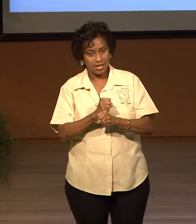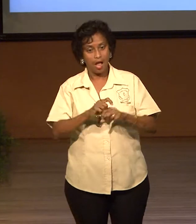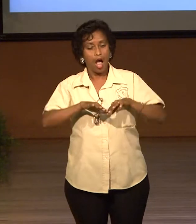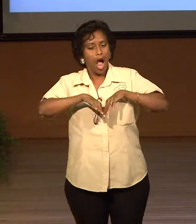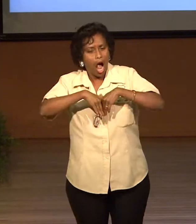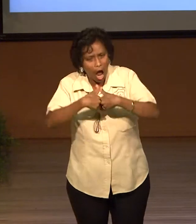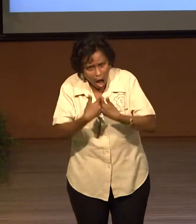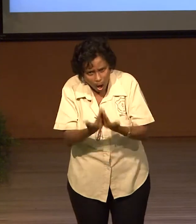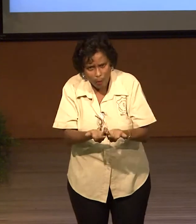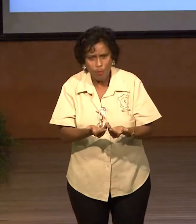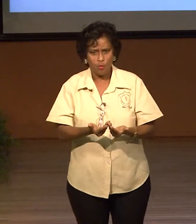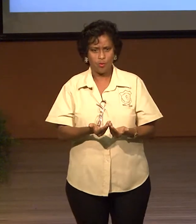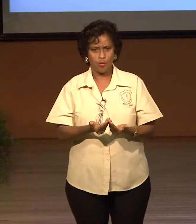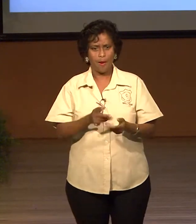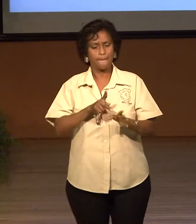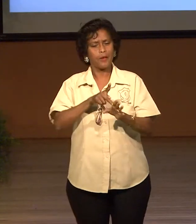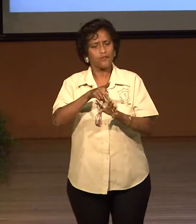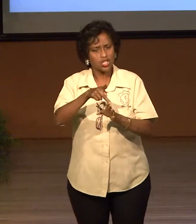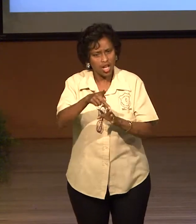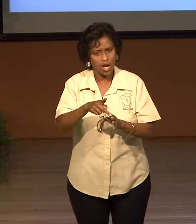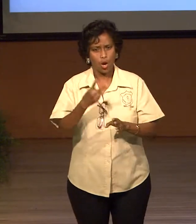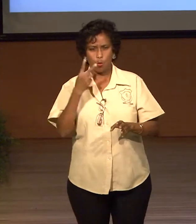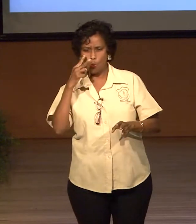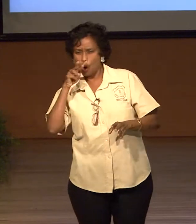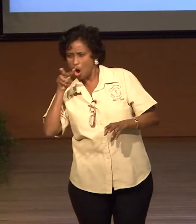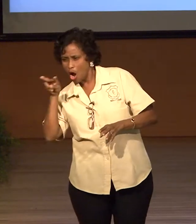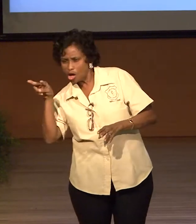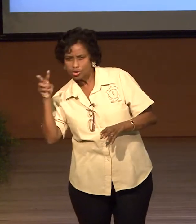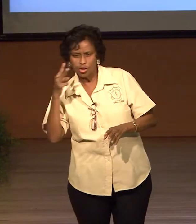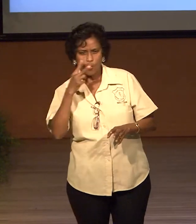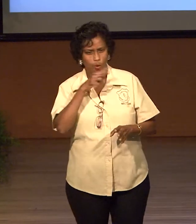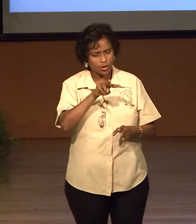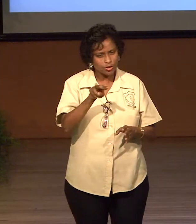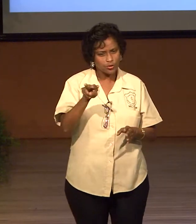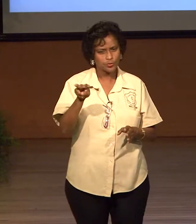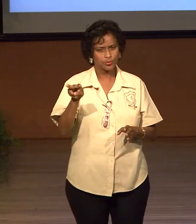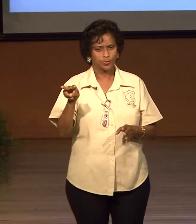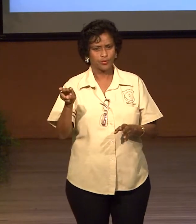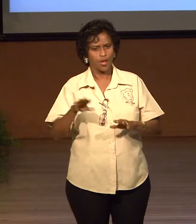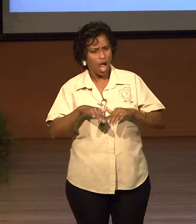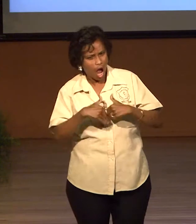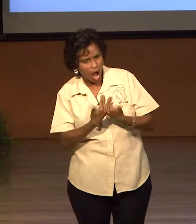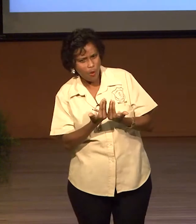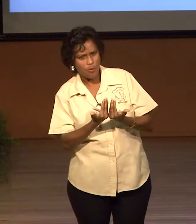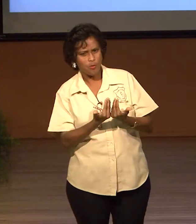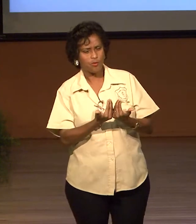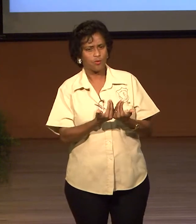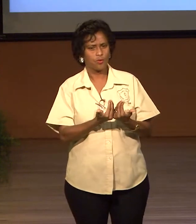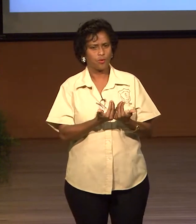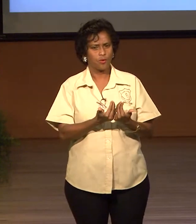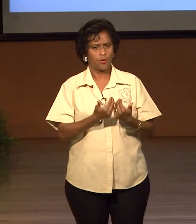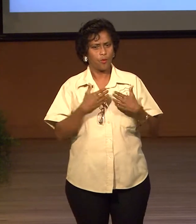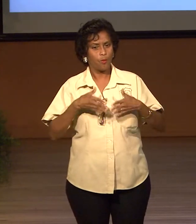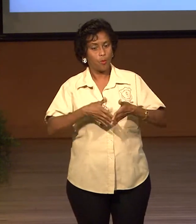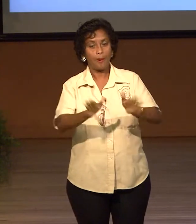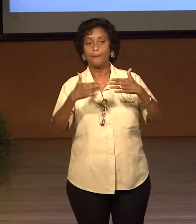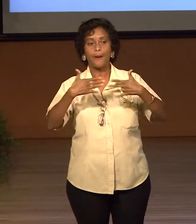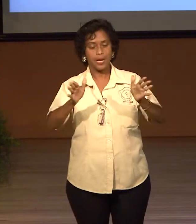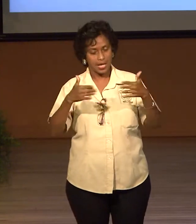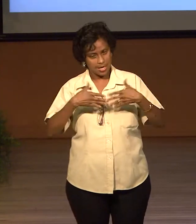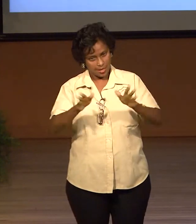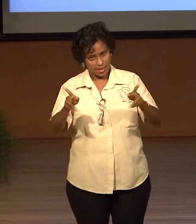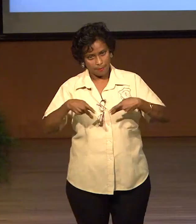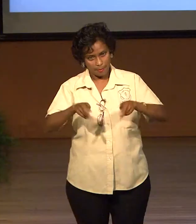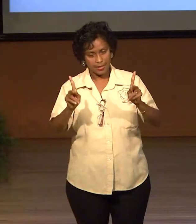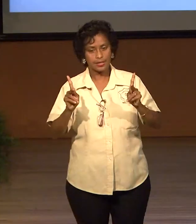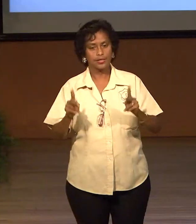that dilemma? And in what ways can the public support you, if you like, in